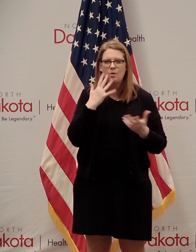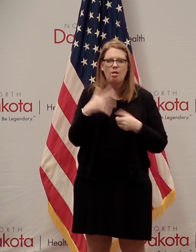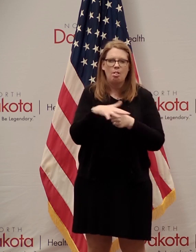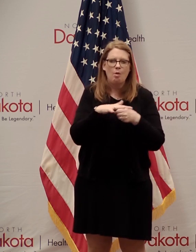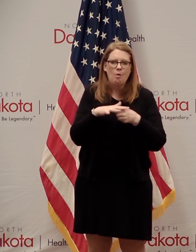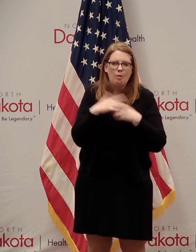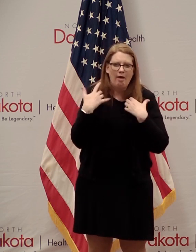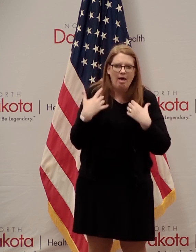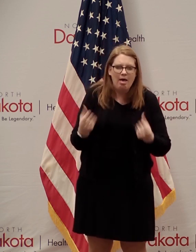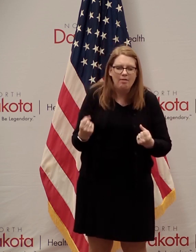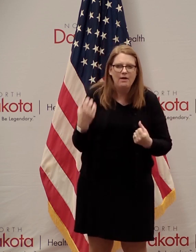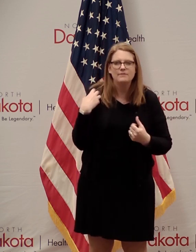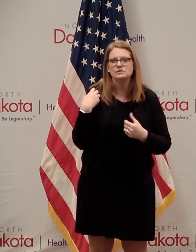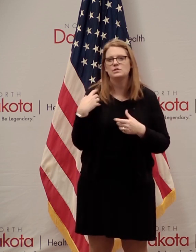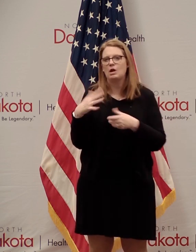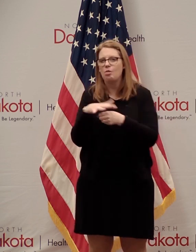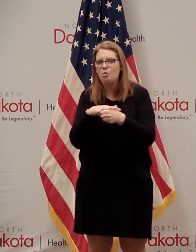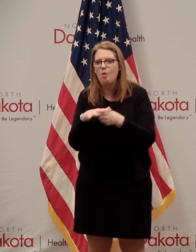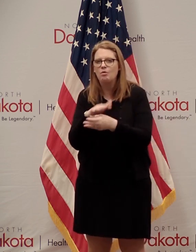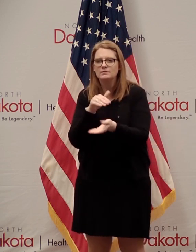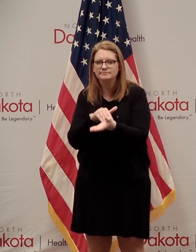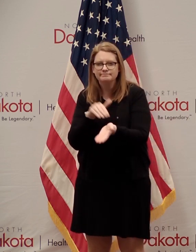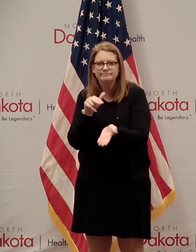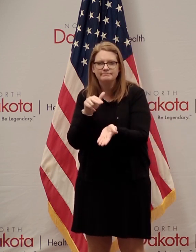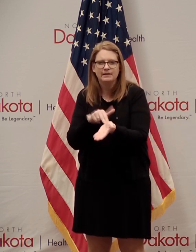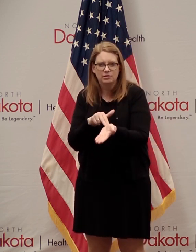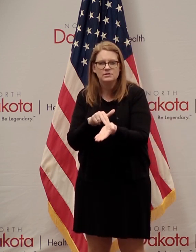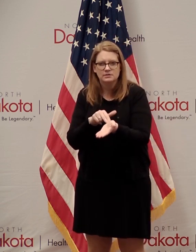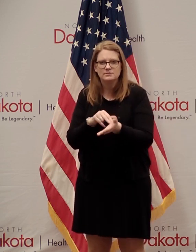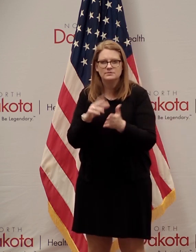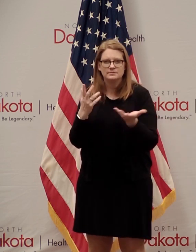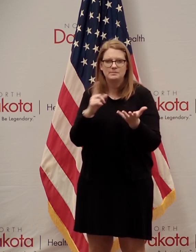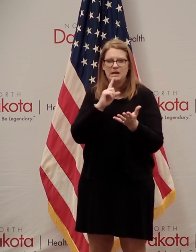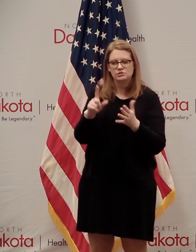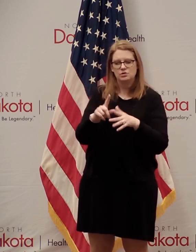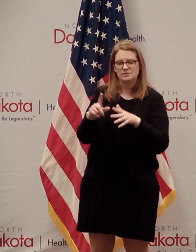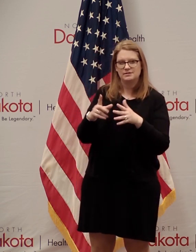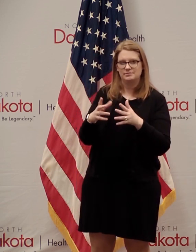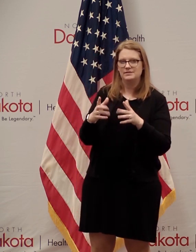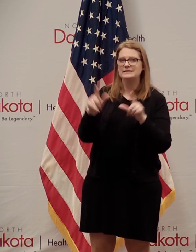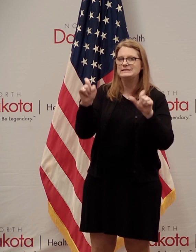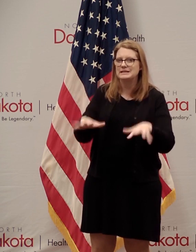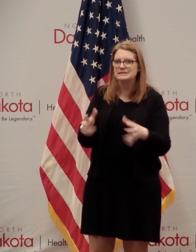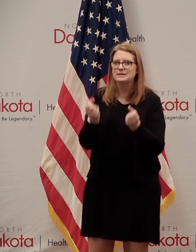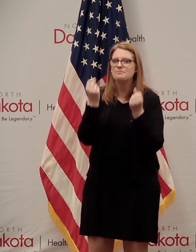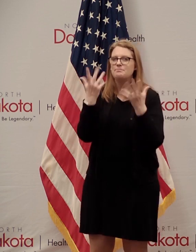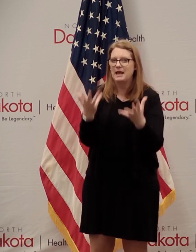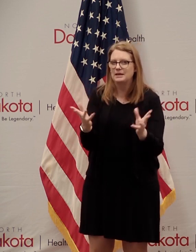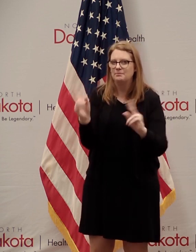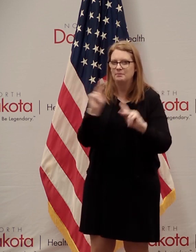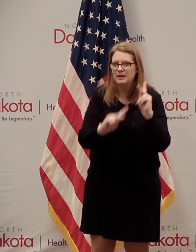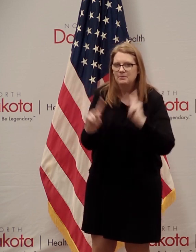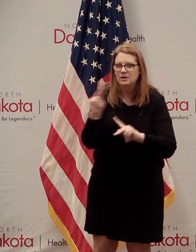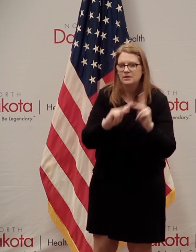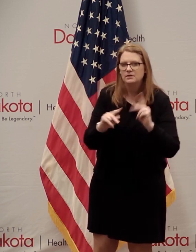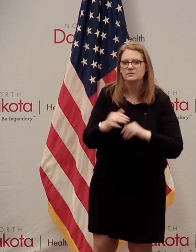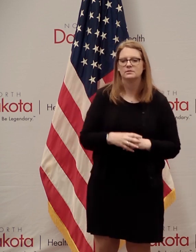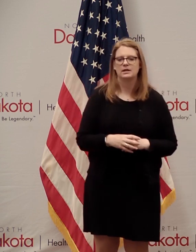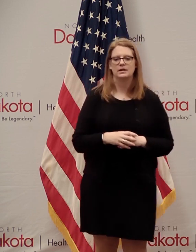officers and with local providers to make sure that we're getting as many tests as possible. Back on testing